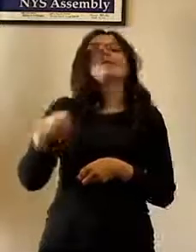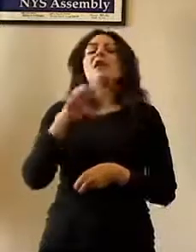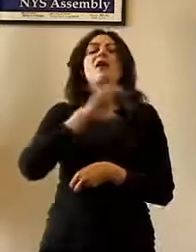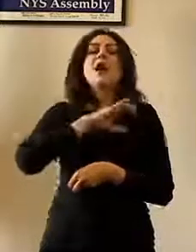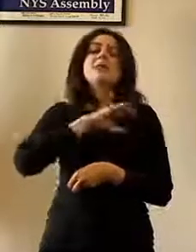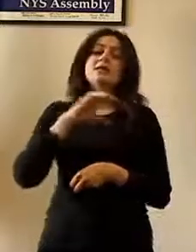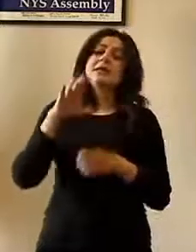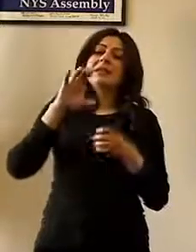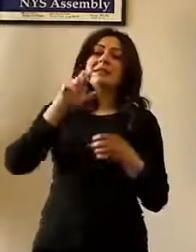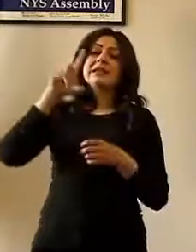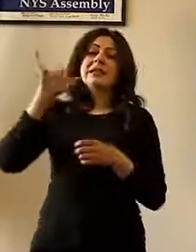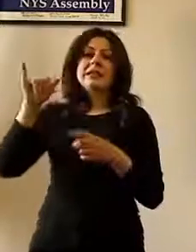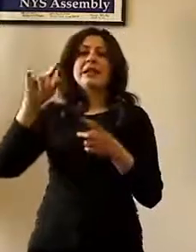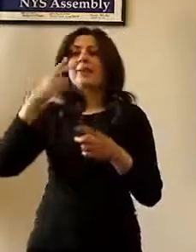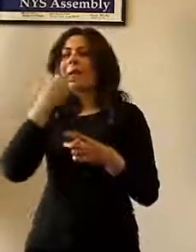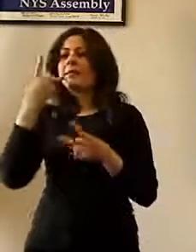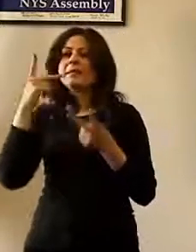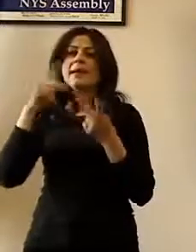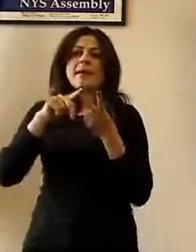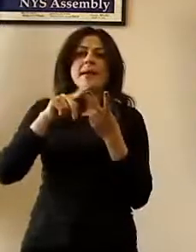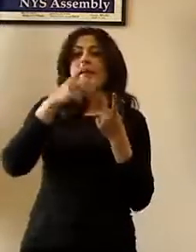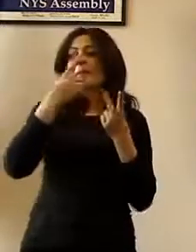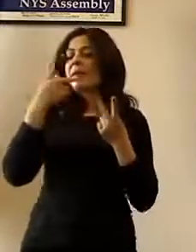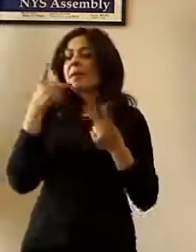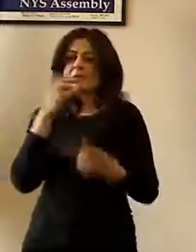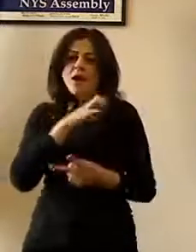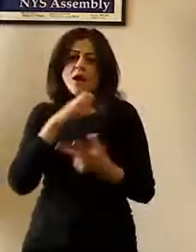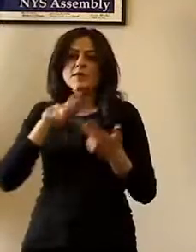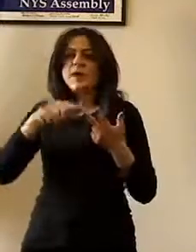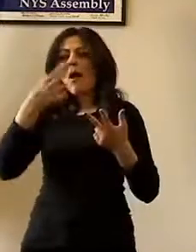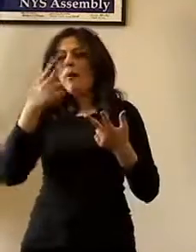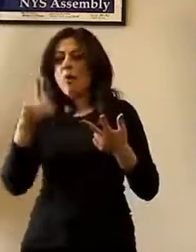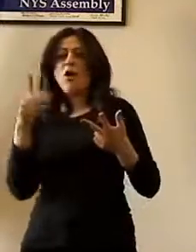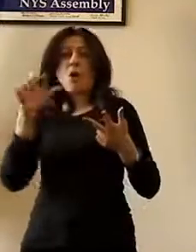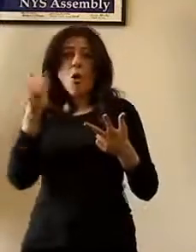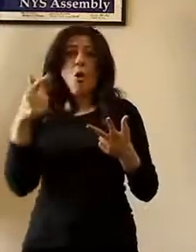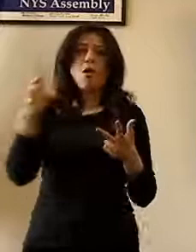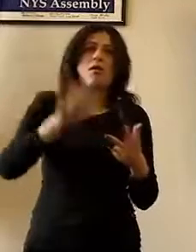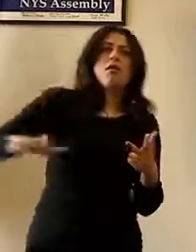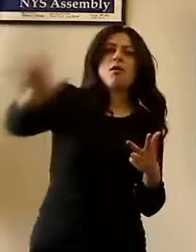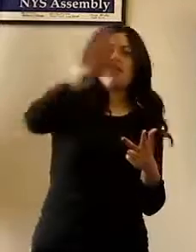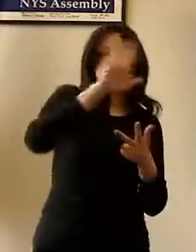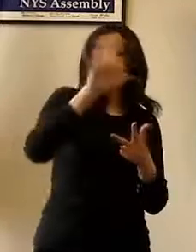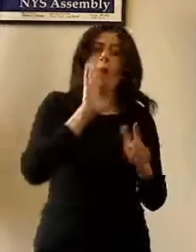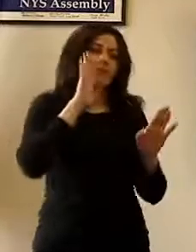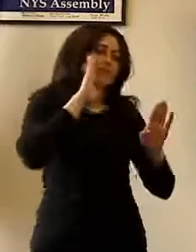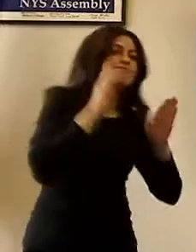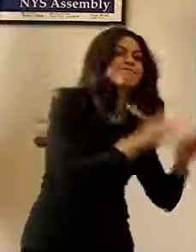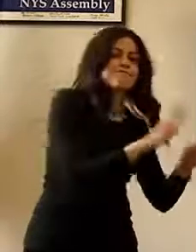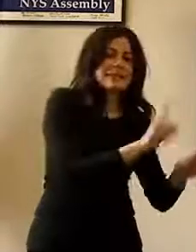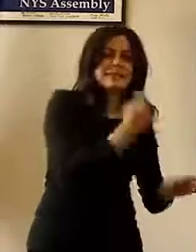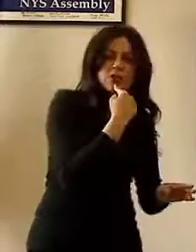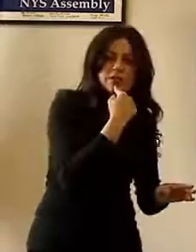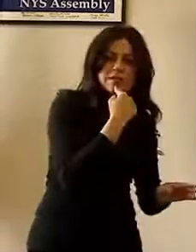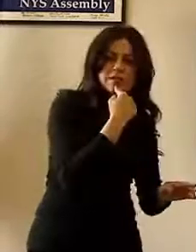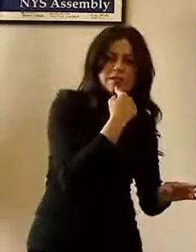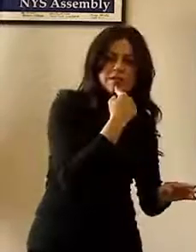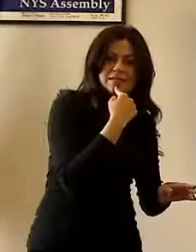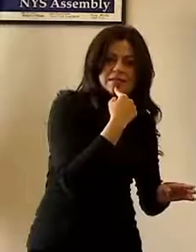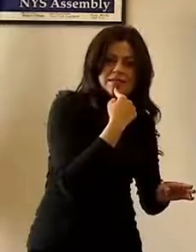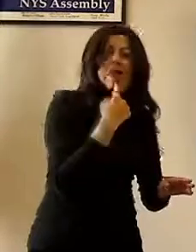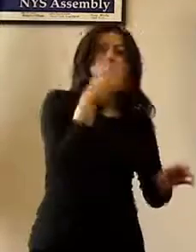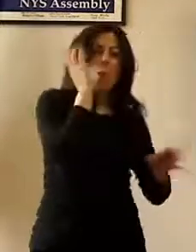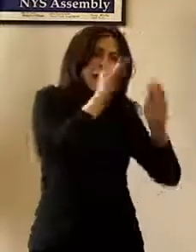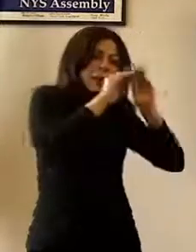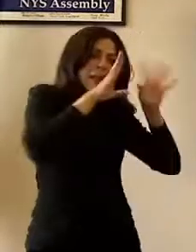city of Poughkeepsie, the town of Hyde Park, and all of our local police department agencies to take this responsibly and to be